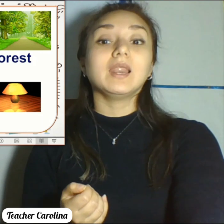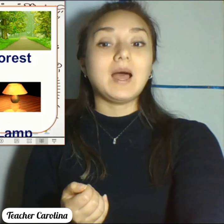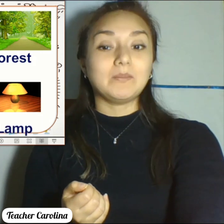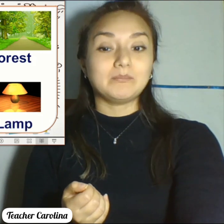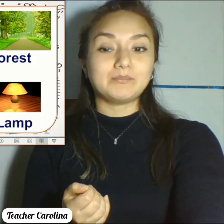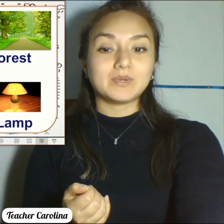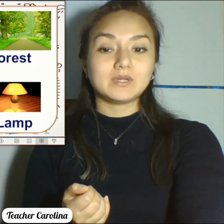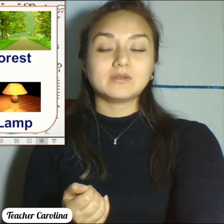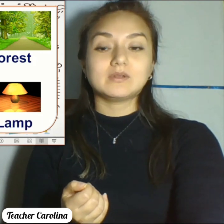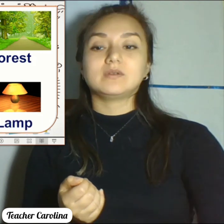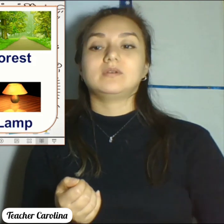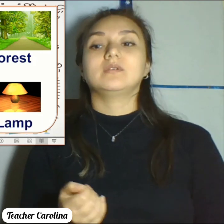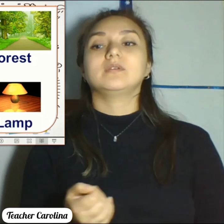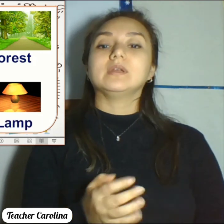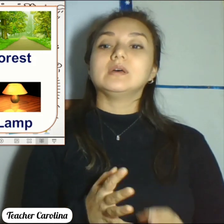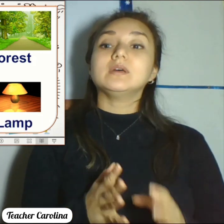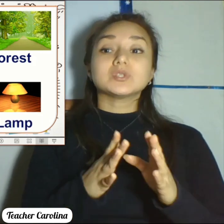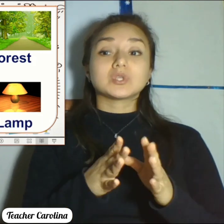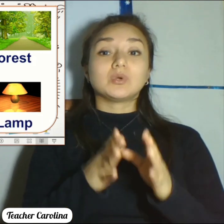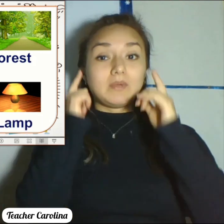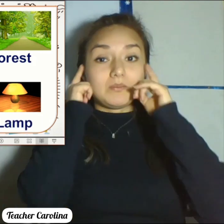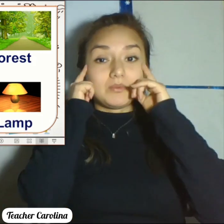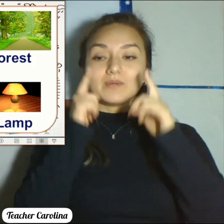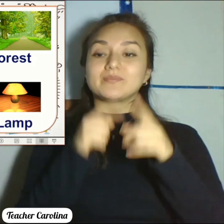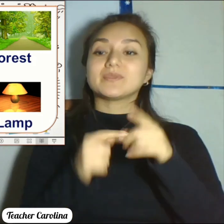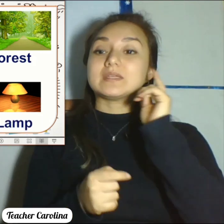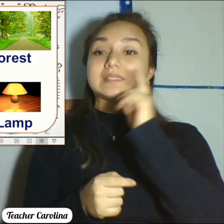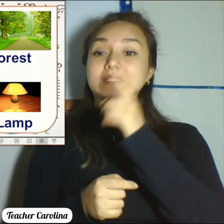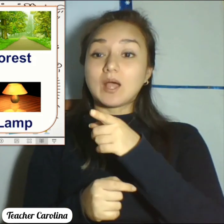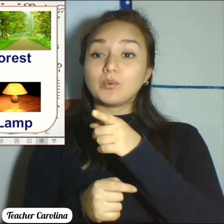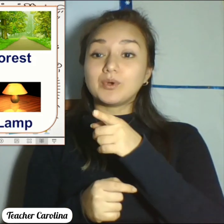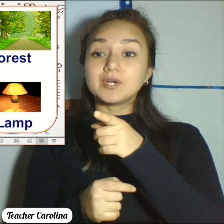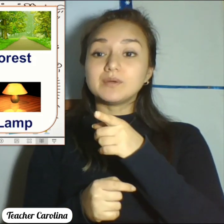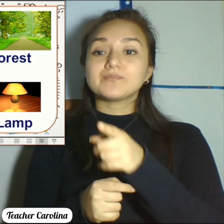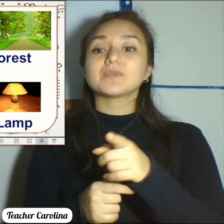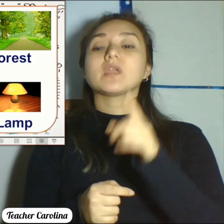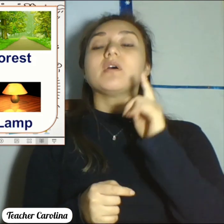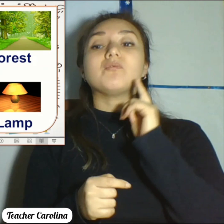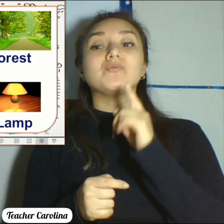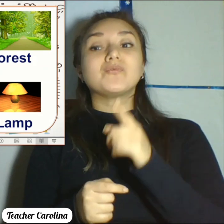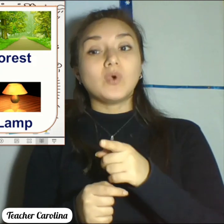Lamp. So remember, tower, frog,